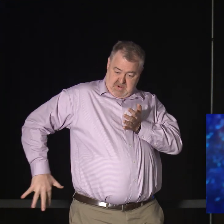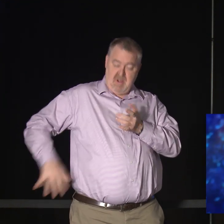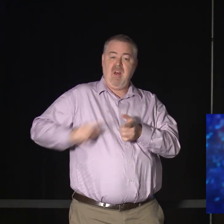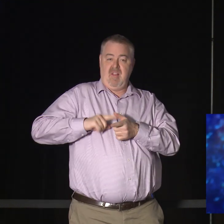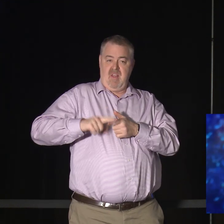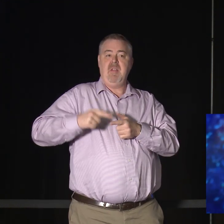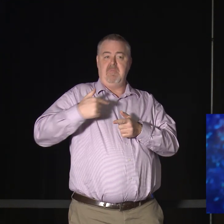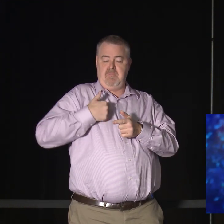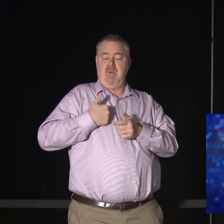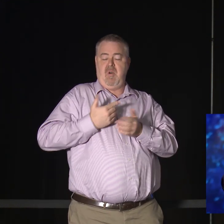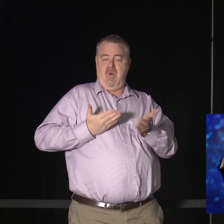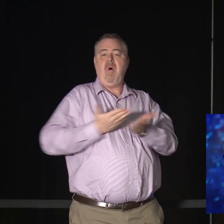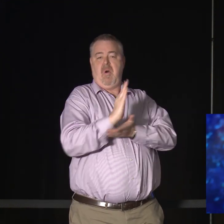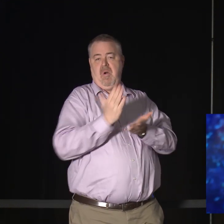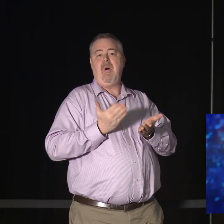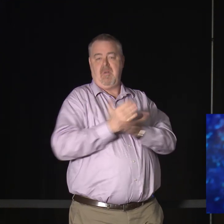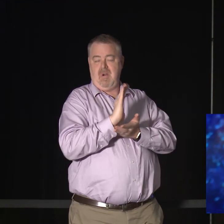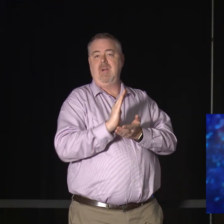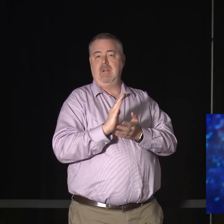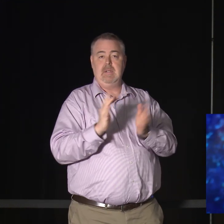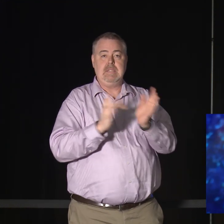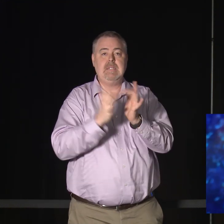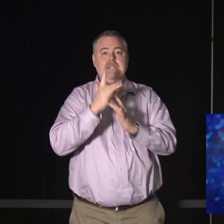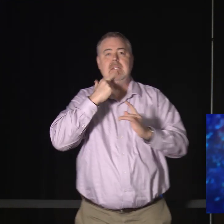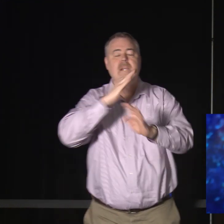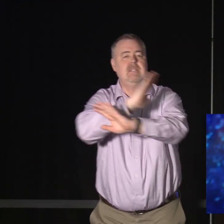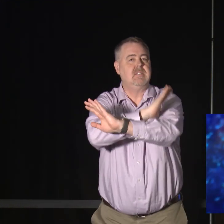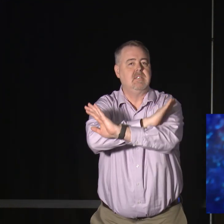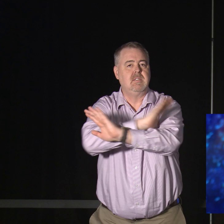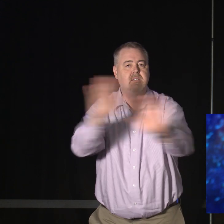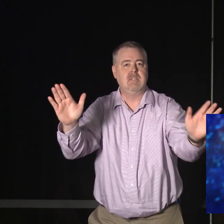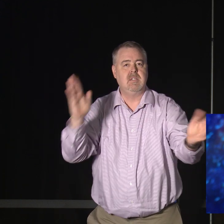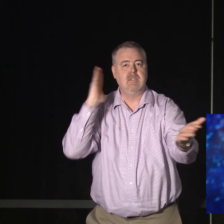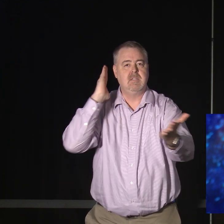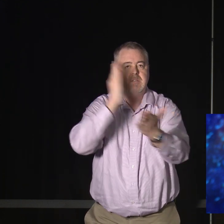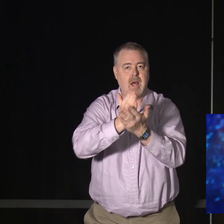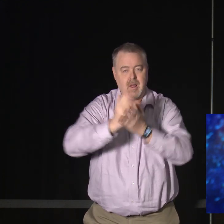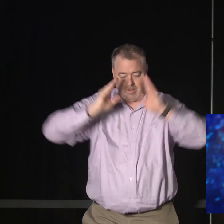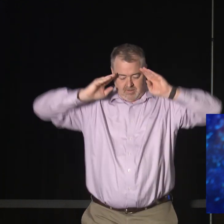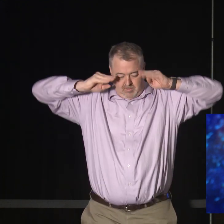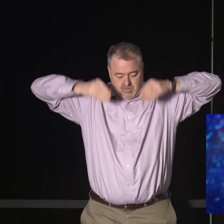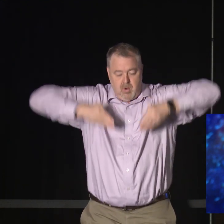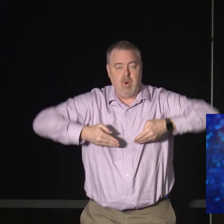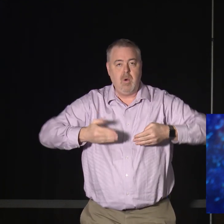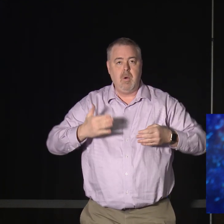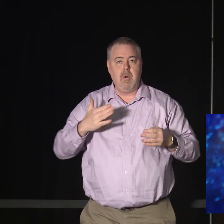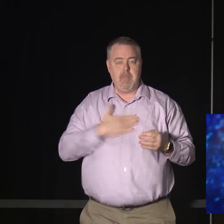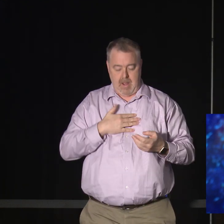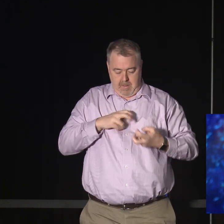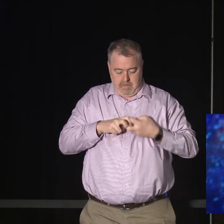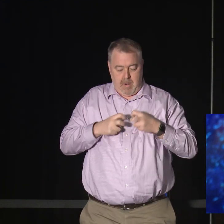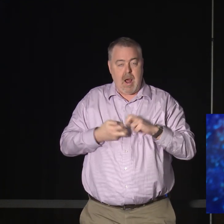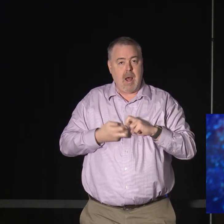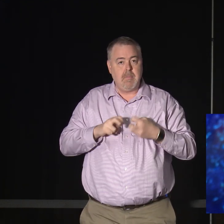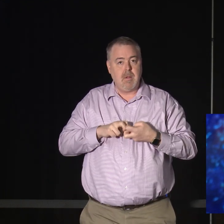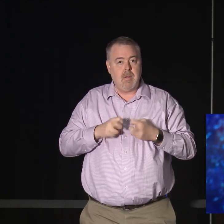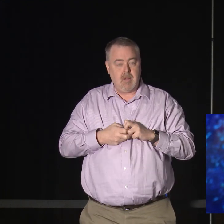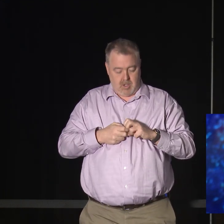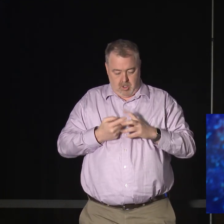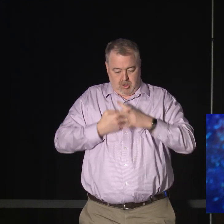all right. But Jesus says, stop fixating on your problem and start fixating on me.